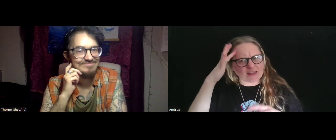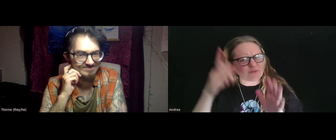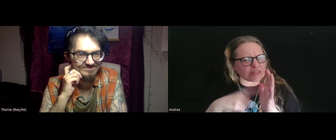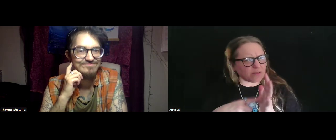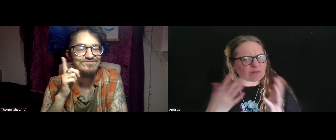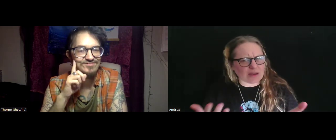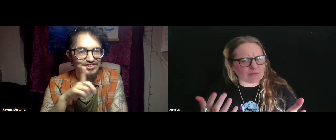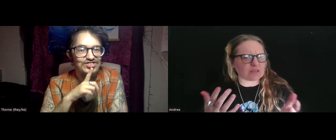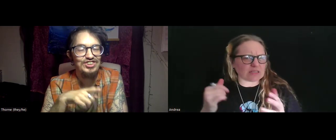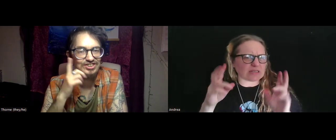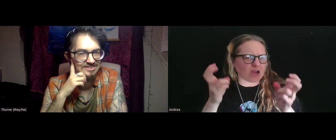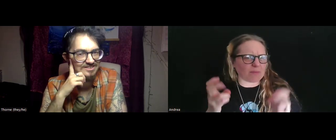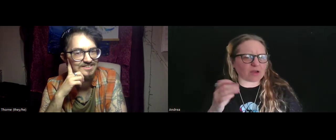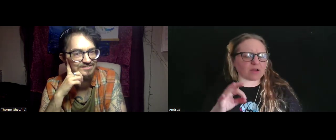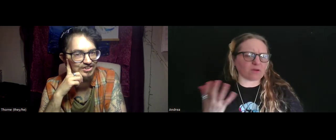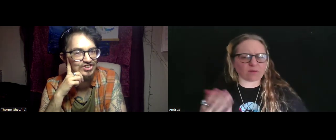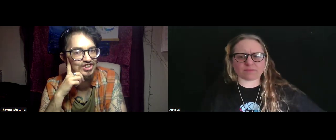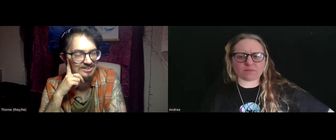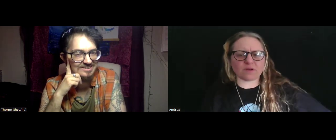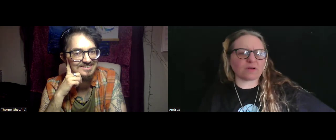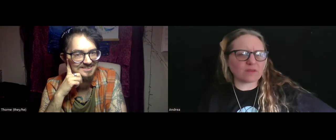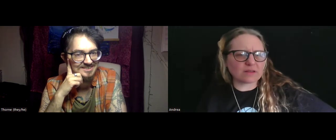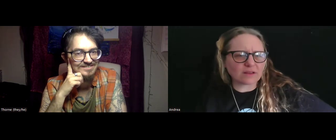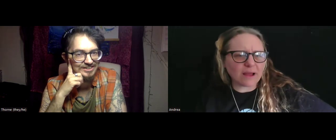philosophy sometimes is a topic, things like that,